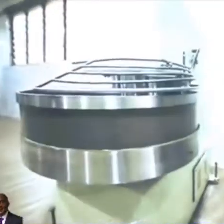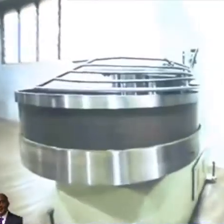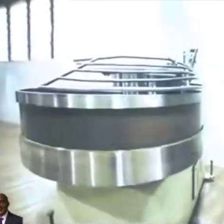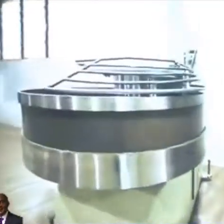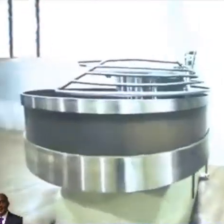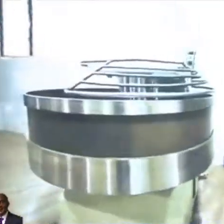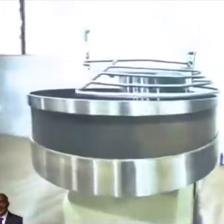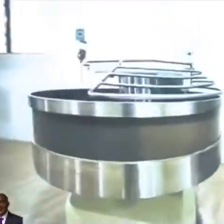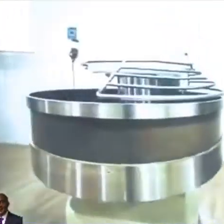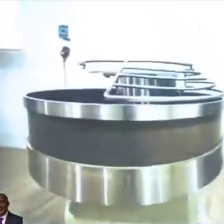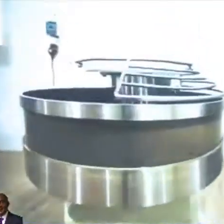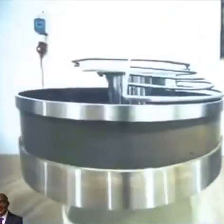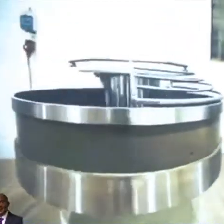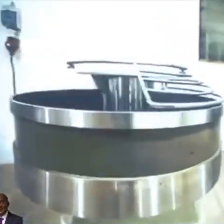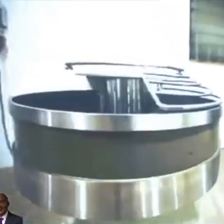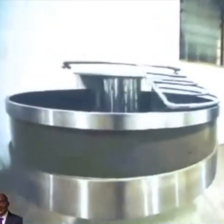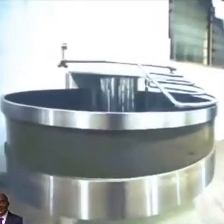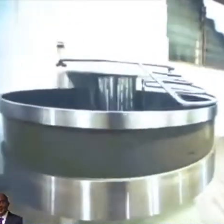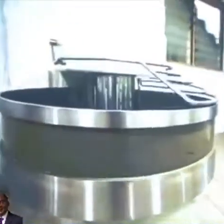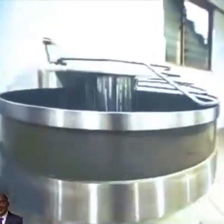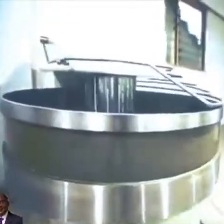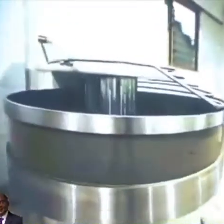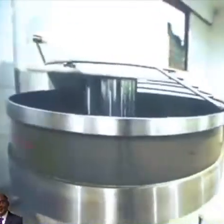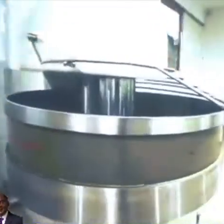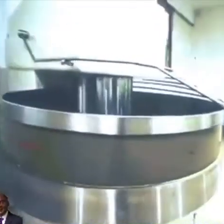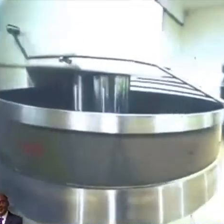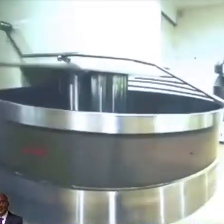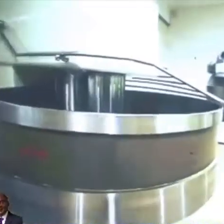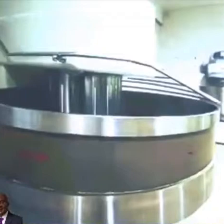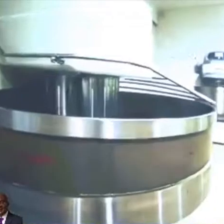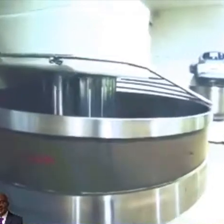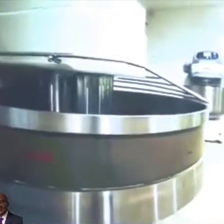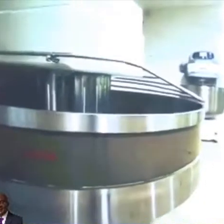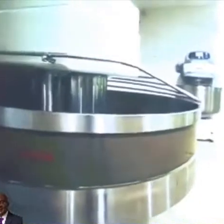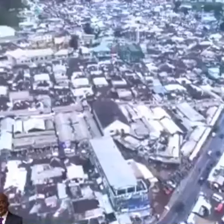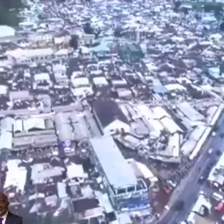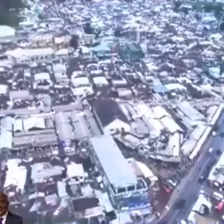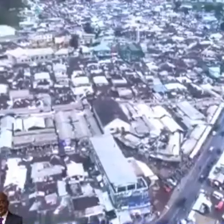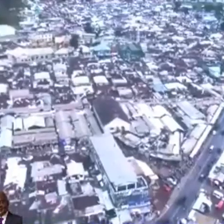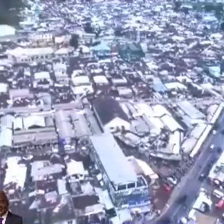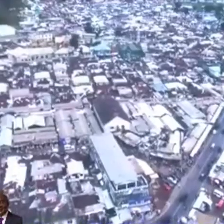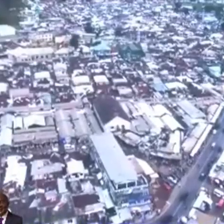All of this has had a continuous incredible impact on our exports